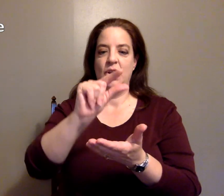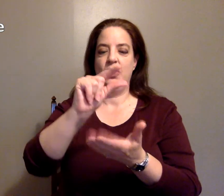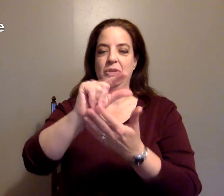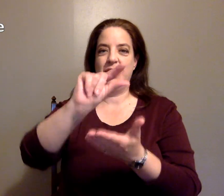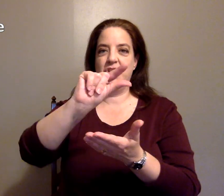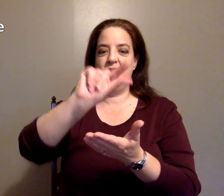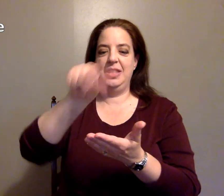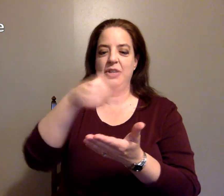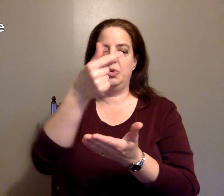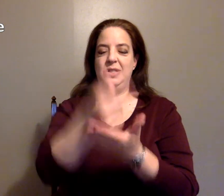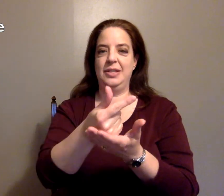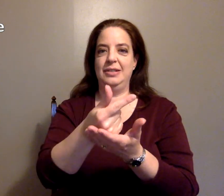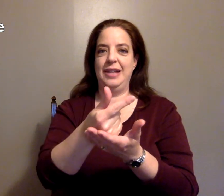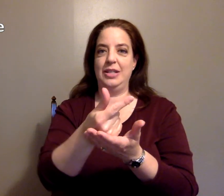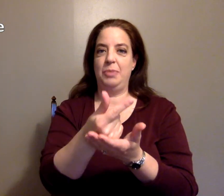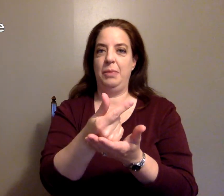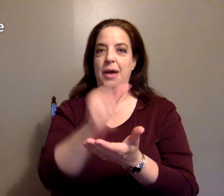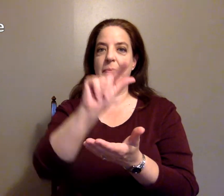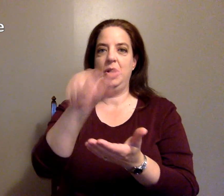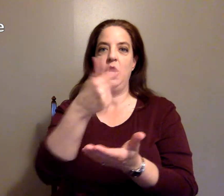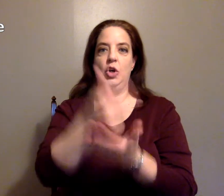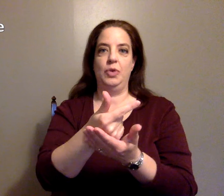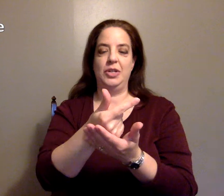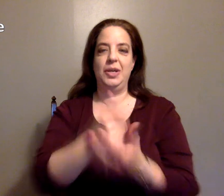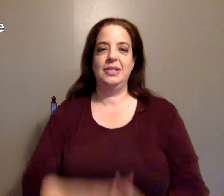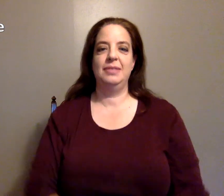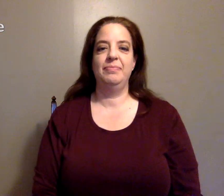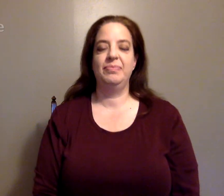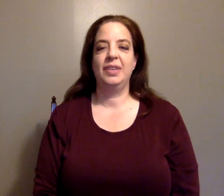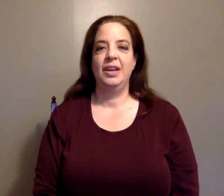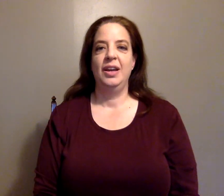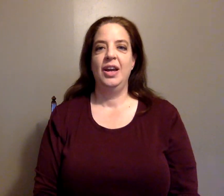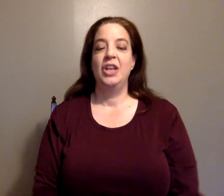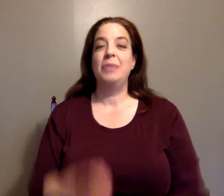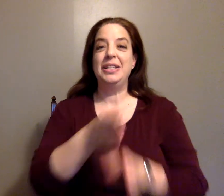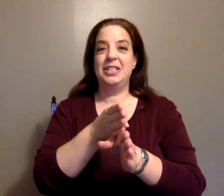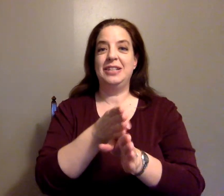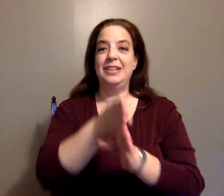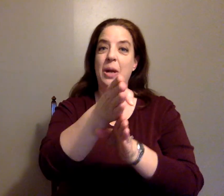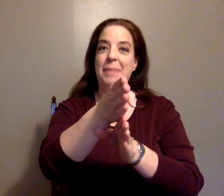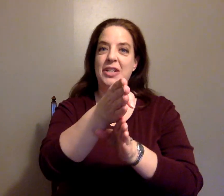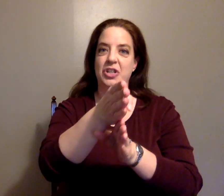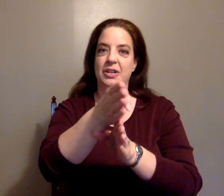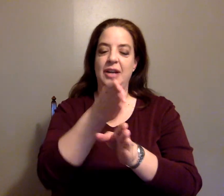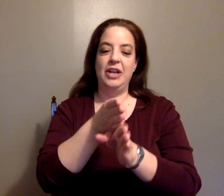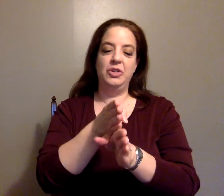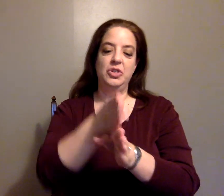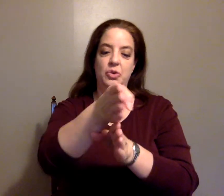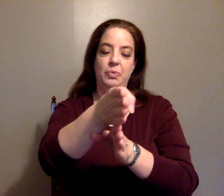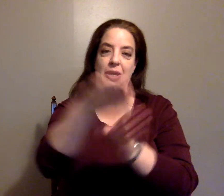Graduate, it's a G that twists and lands palm up. Graduate. You might need to declare a major. You can do it with